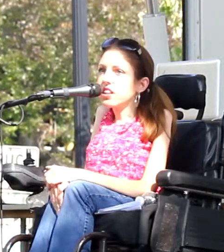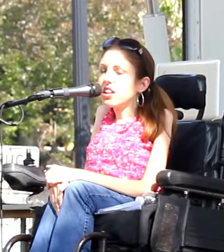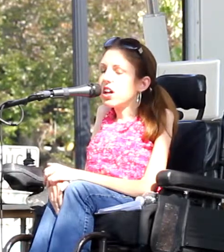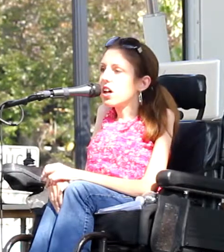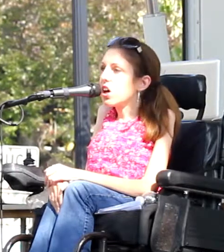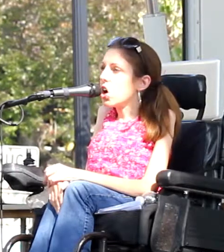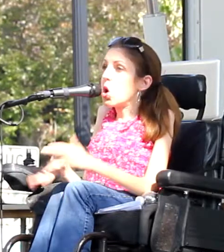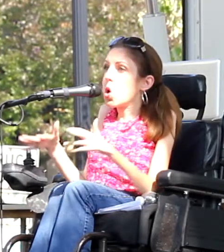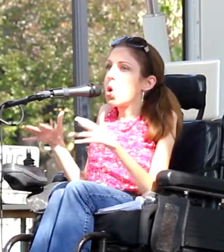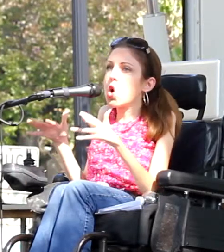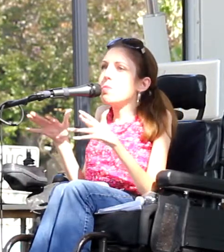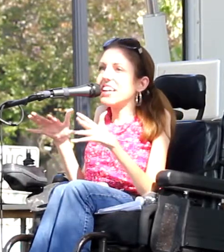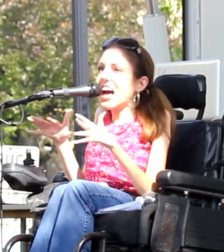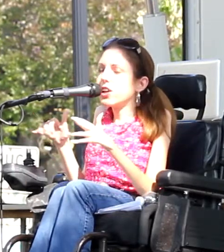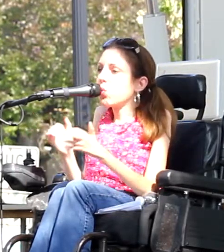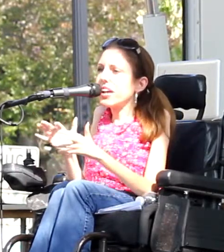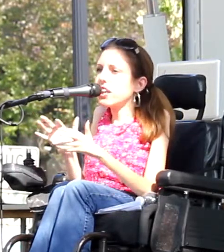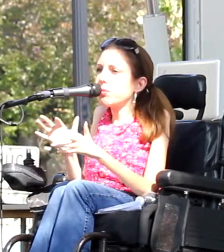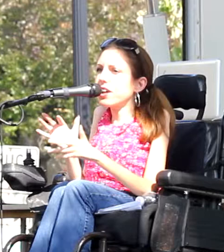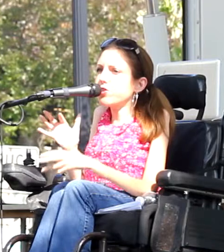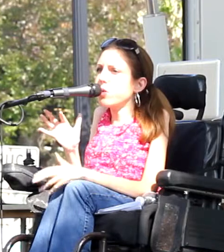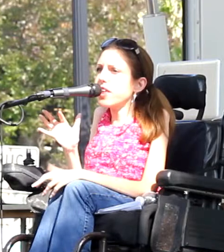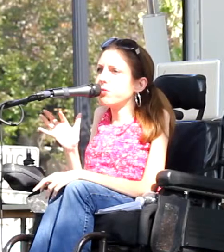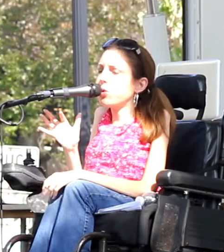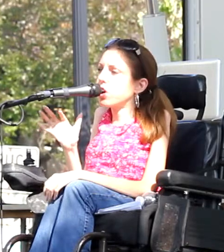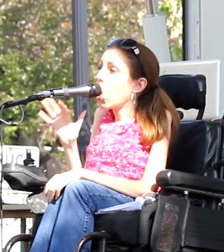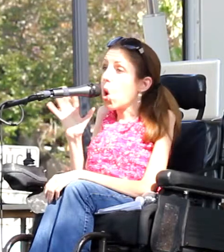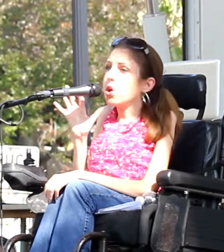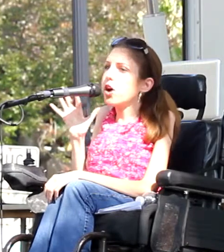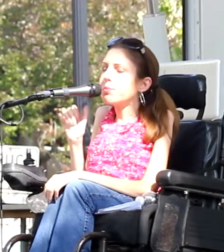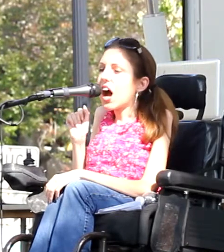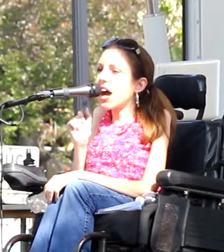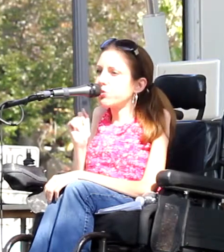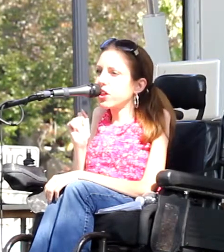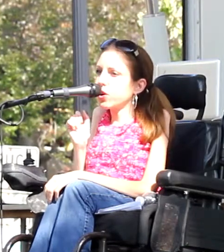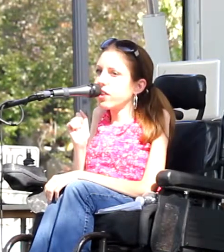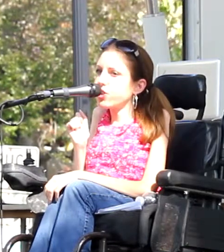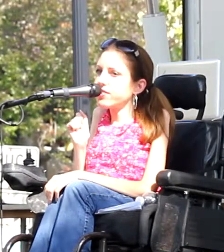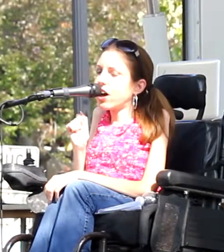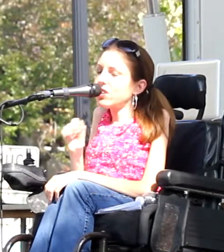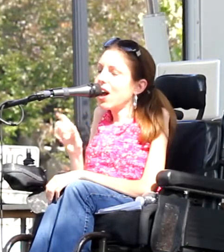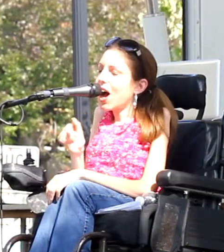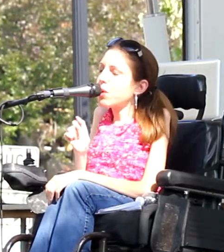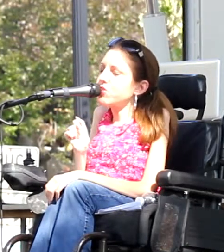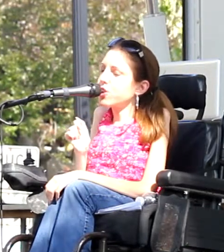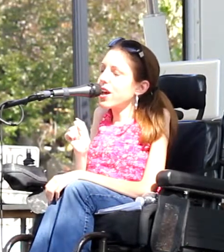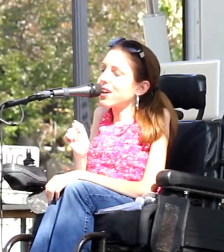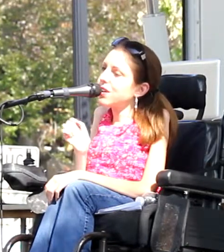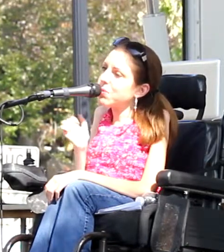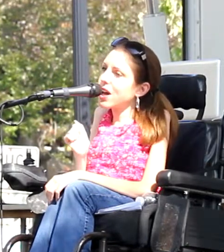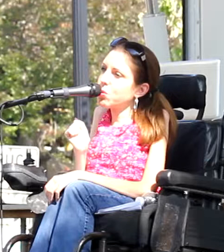what? Oh my God, why didn't everybody ever tell me that before? Holy crap, I should probably go get that checked out. I would